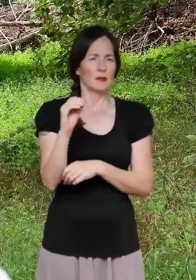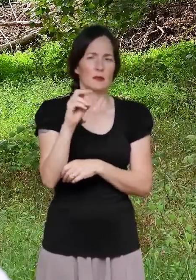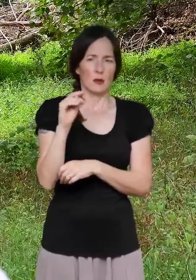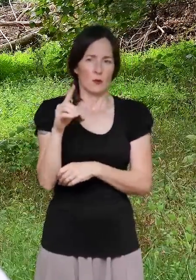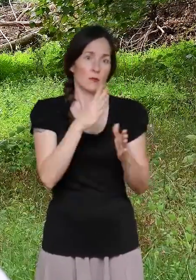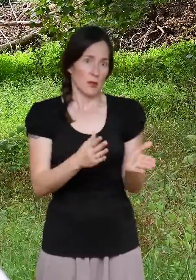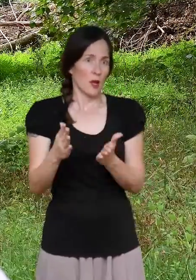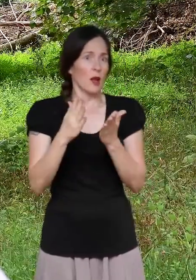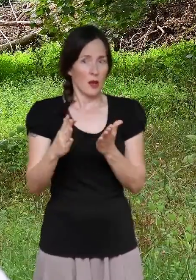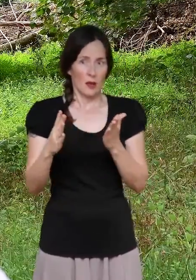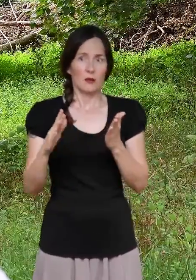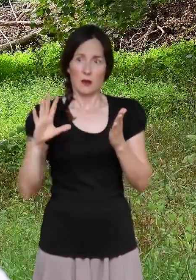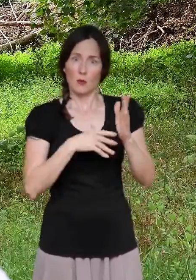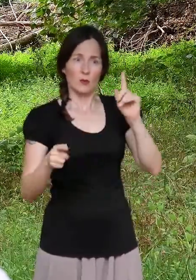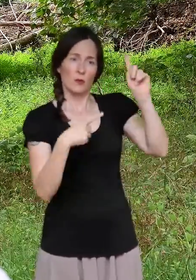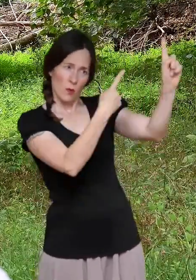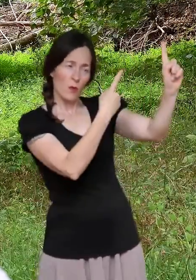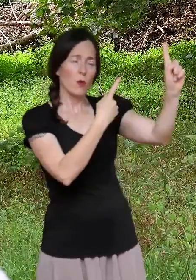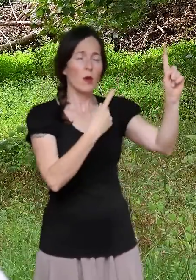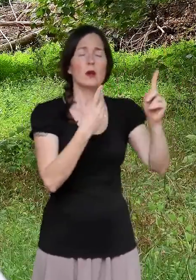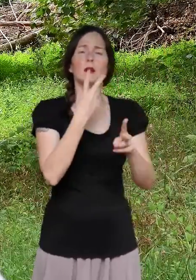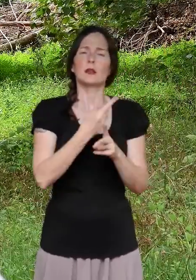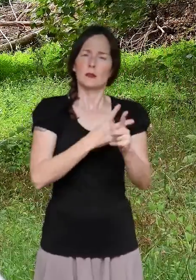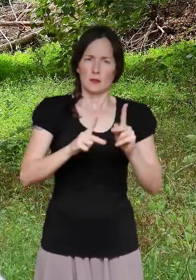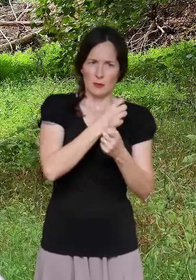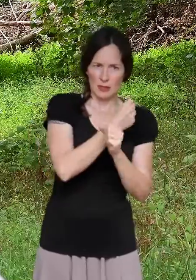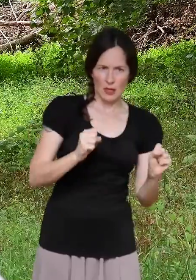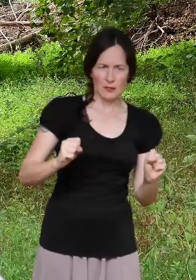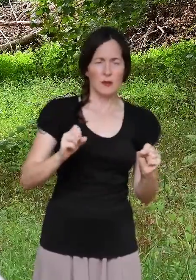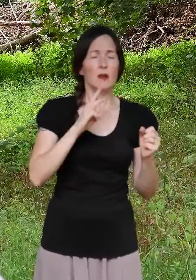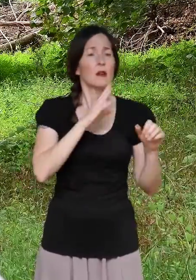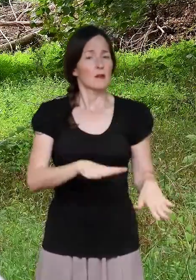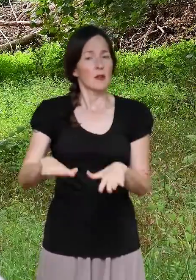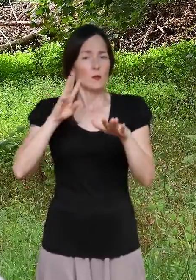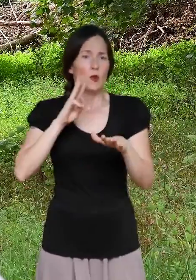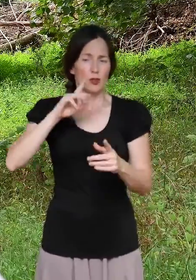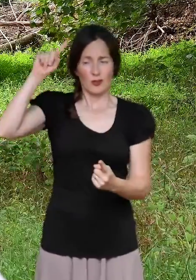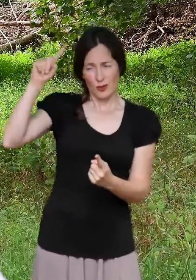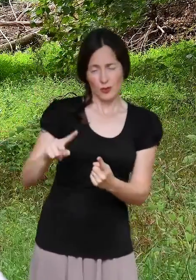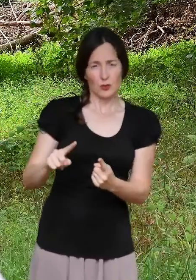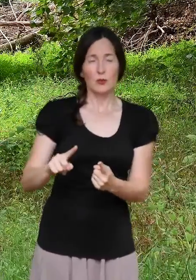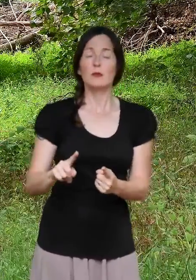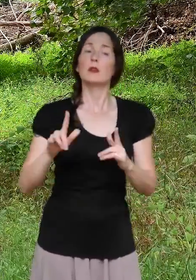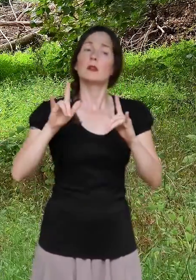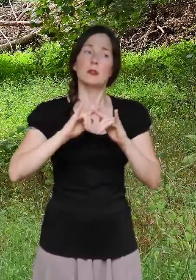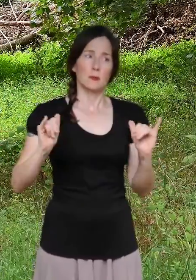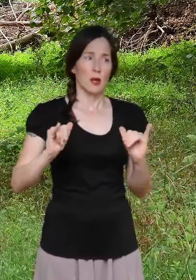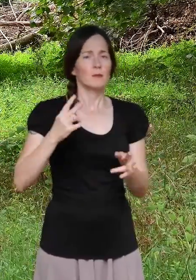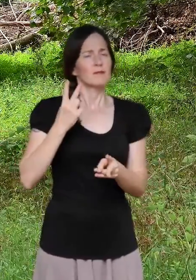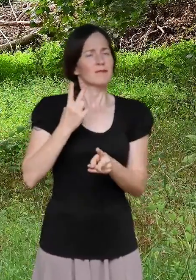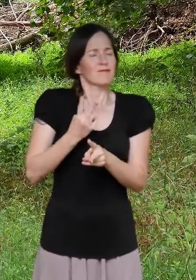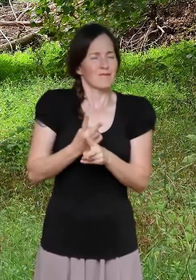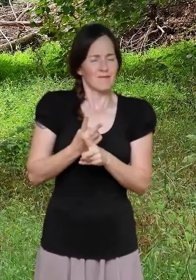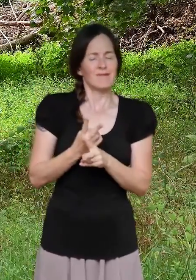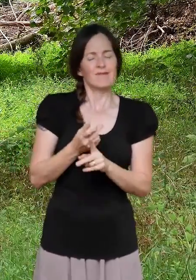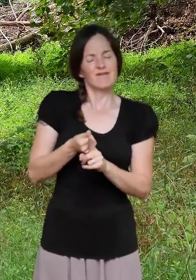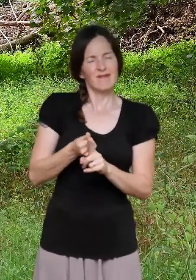reduce the amount of floodwater in historic Ellicott City, and preserve the historic nature of our